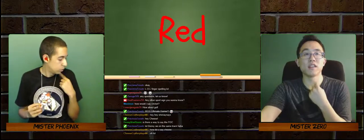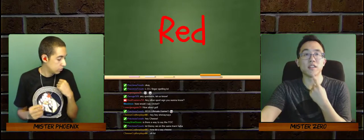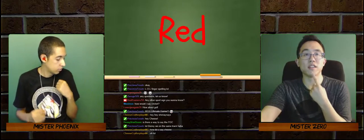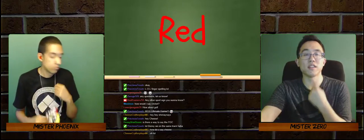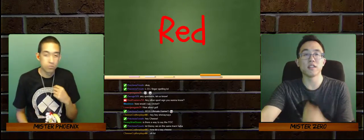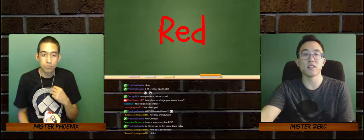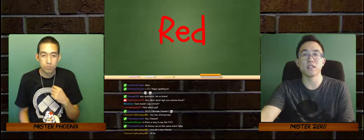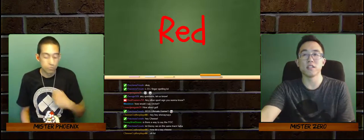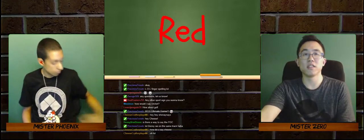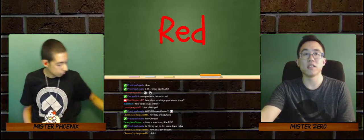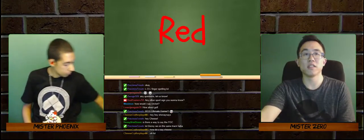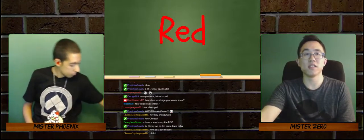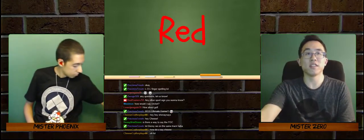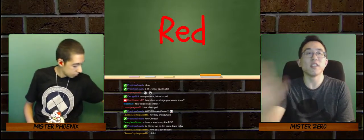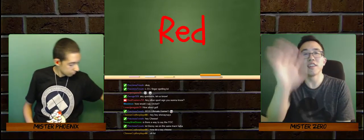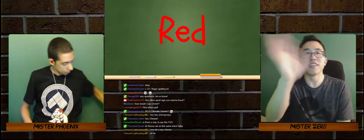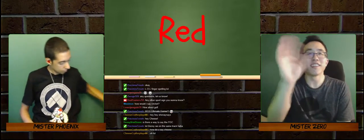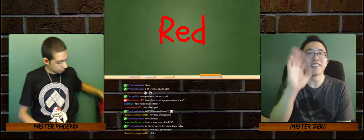red.